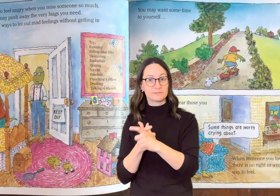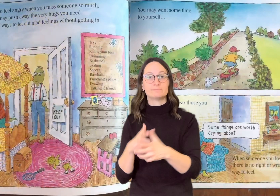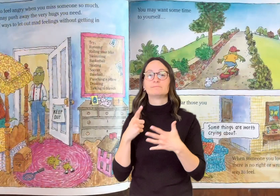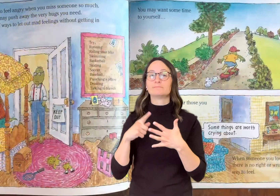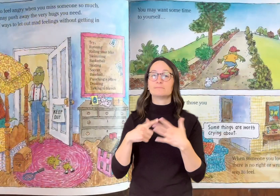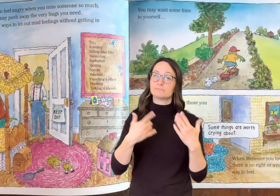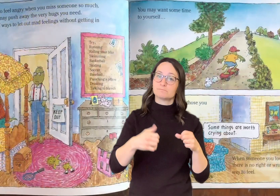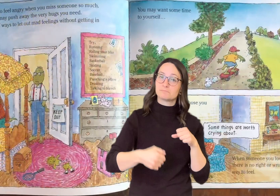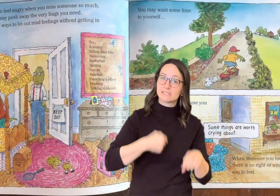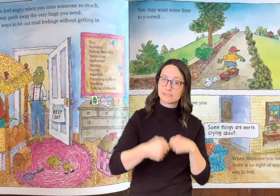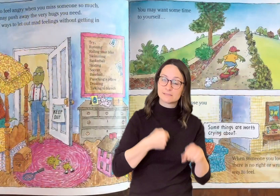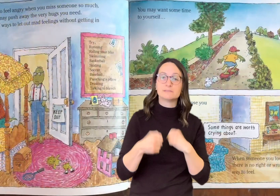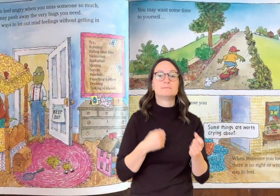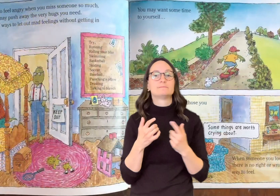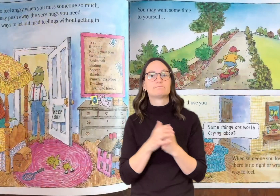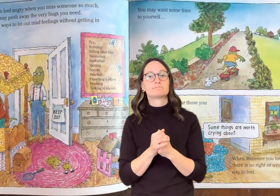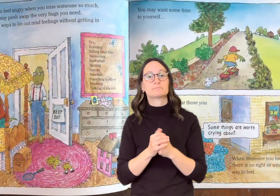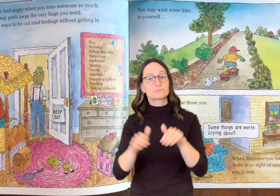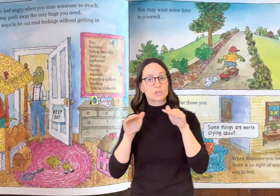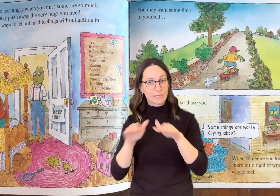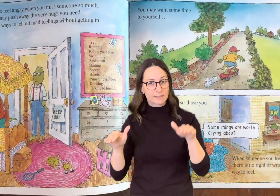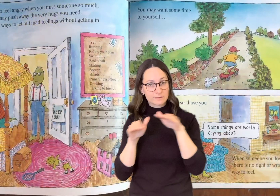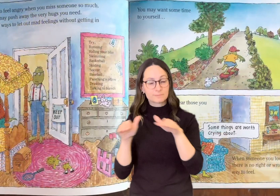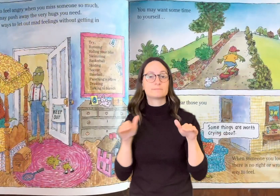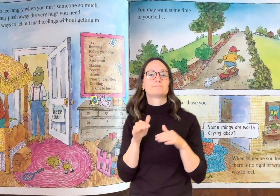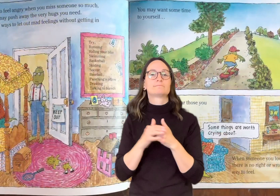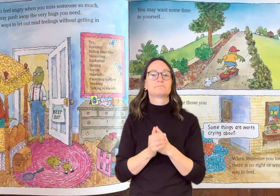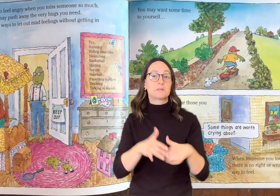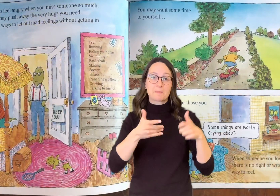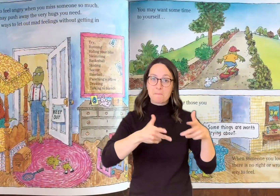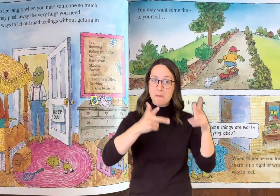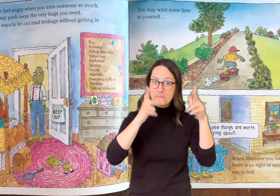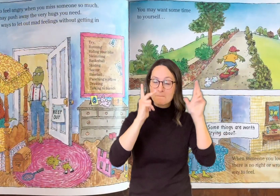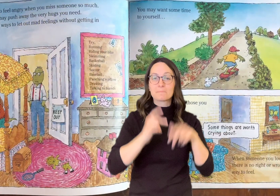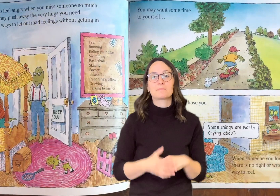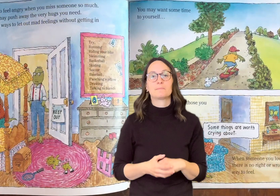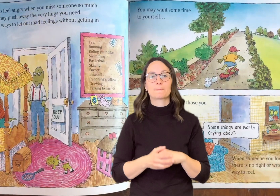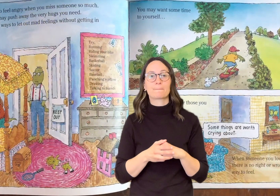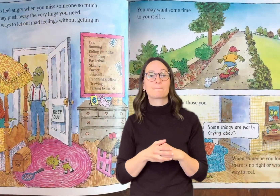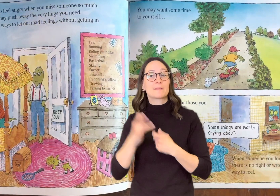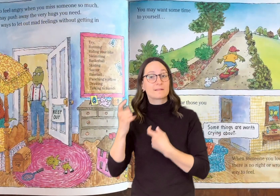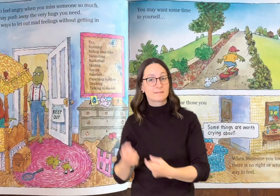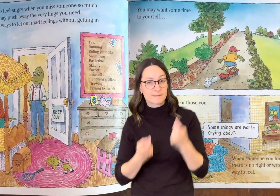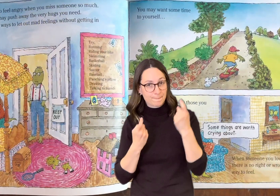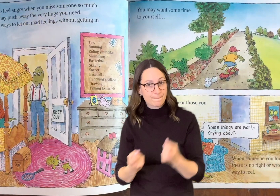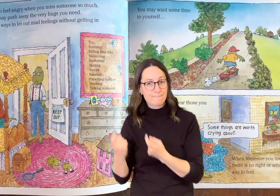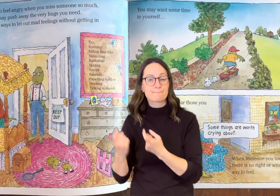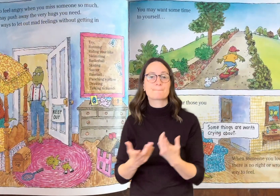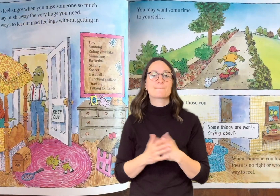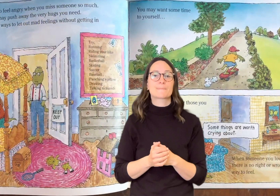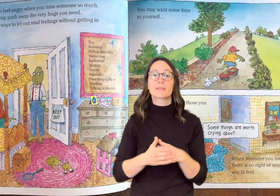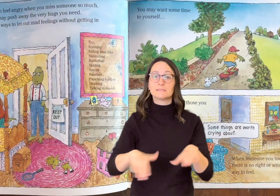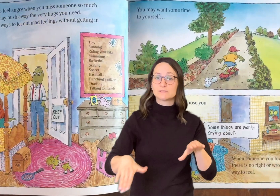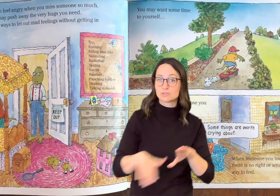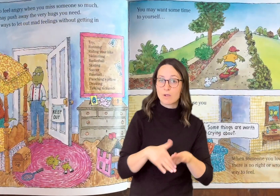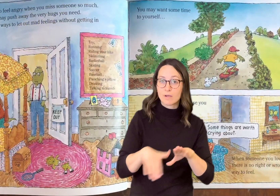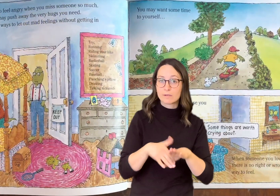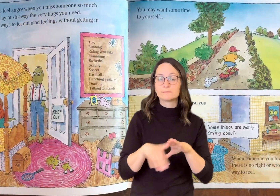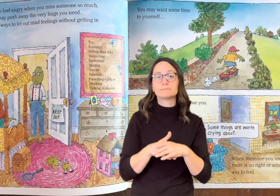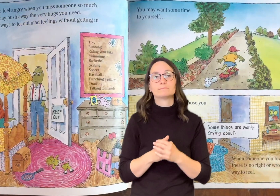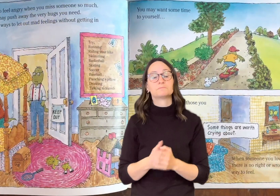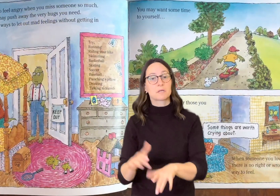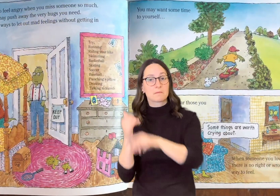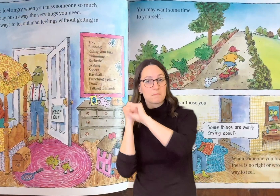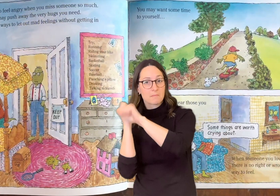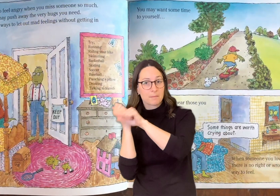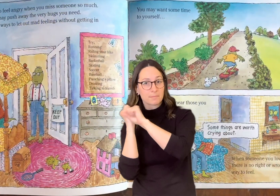Try running, riding your bike, swimming, basketball, skating, soccer, baseball,